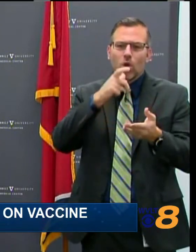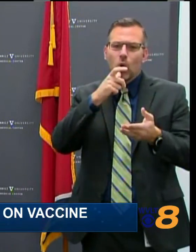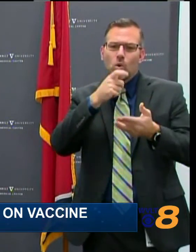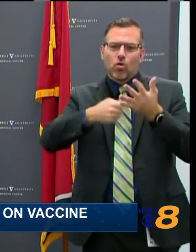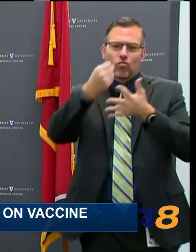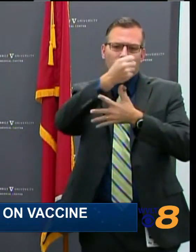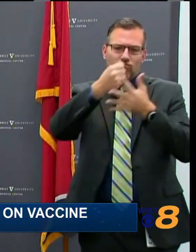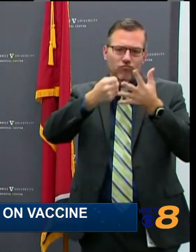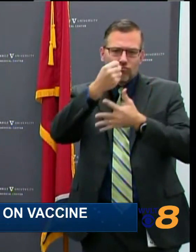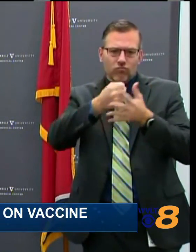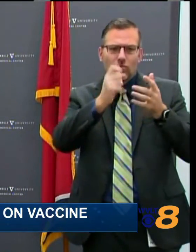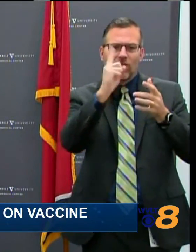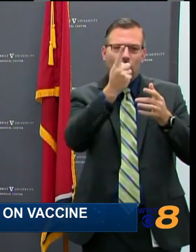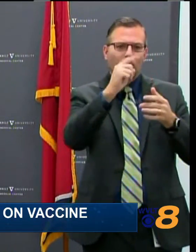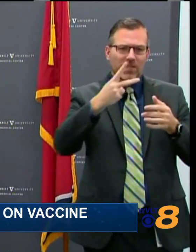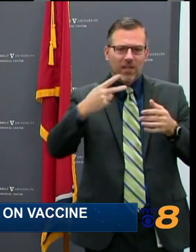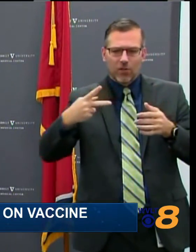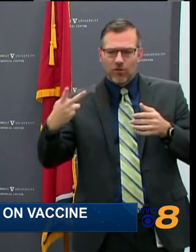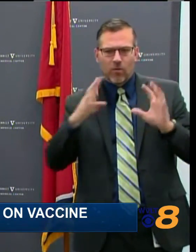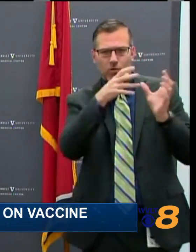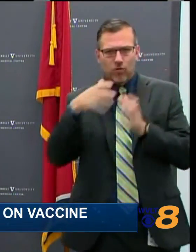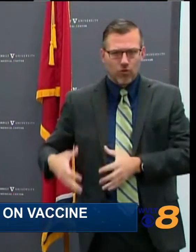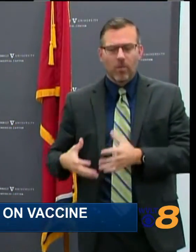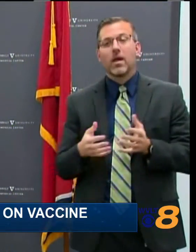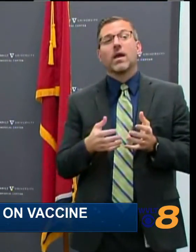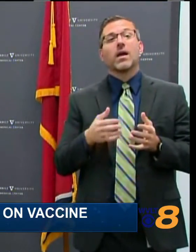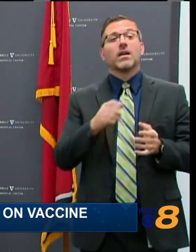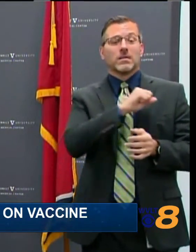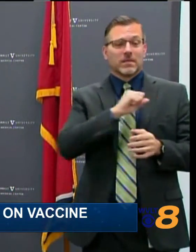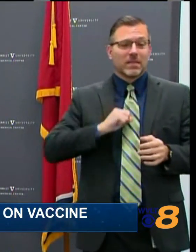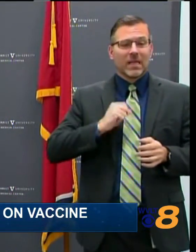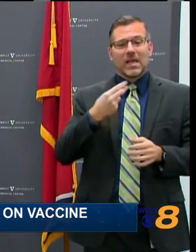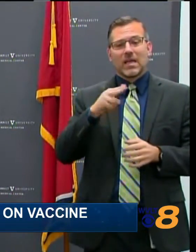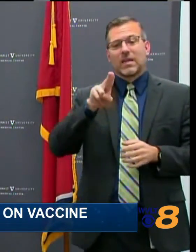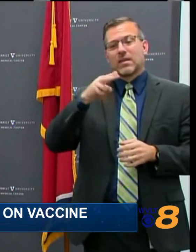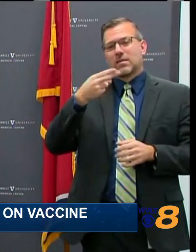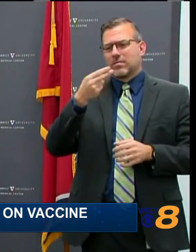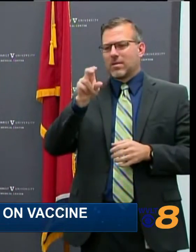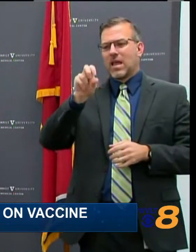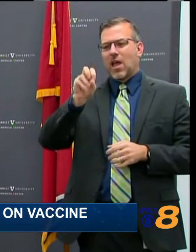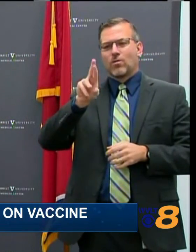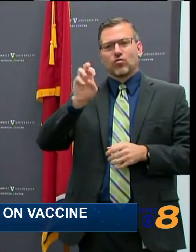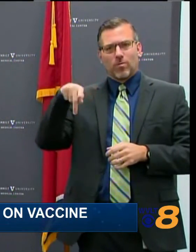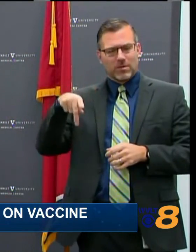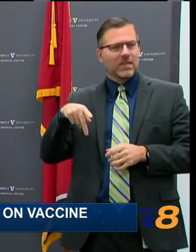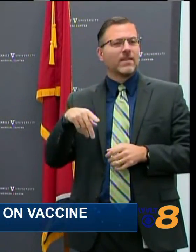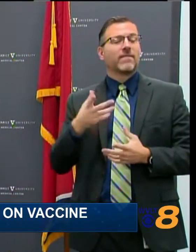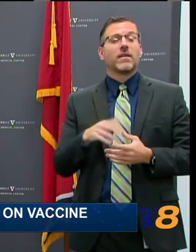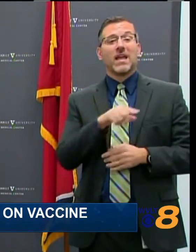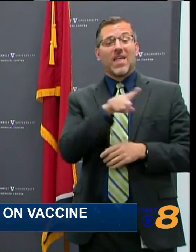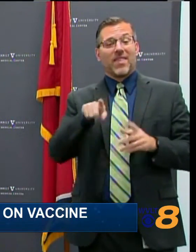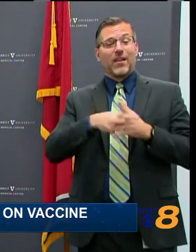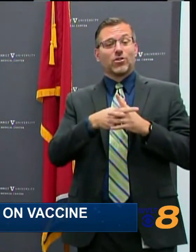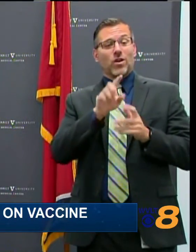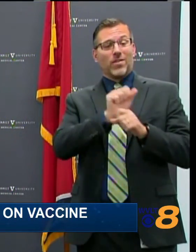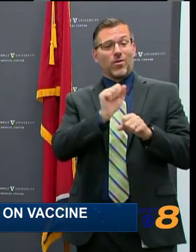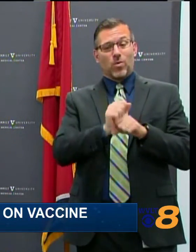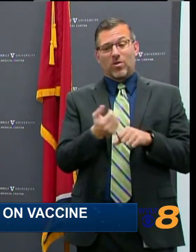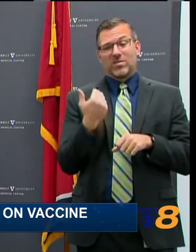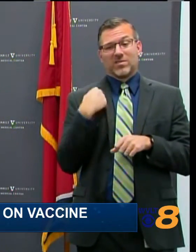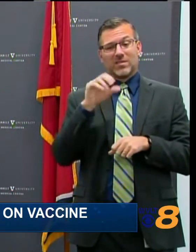in distribution, including members of the General Assembly and several representatives in the community. They started their work in September, and then not